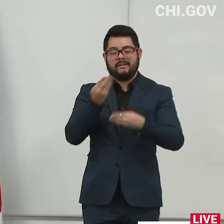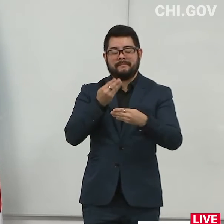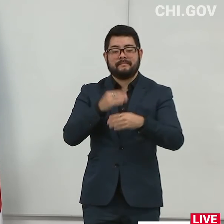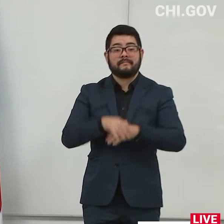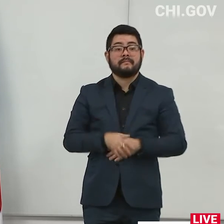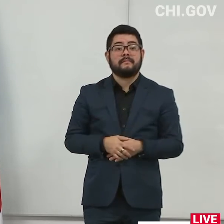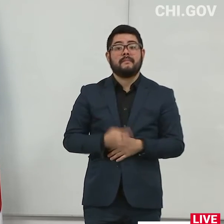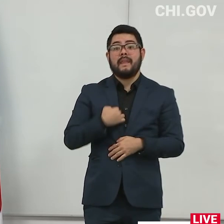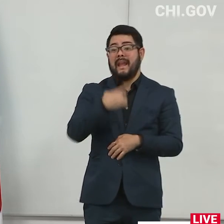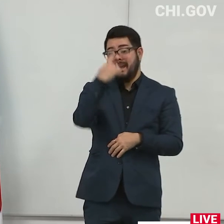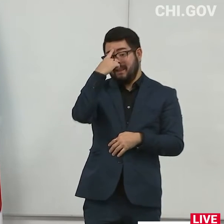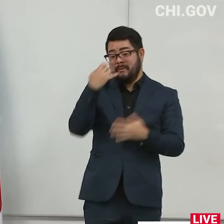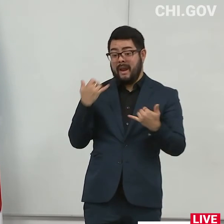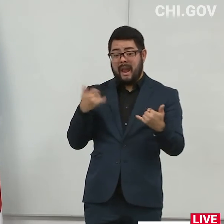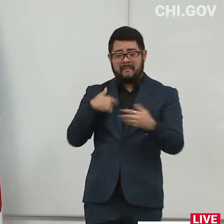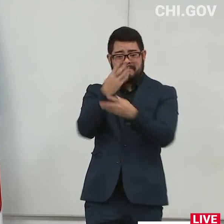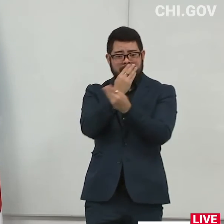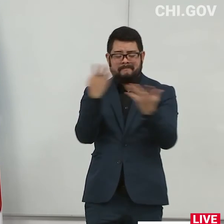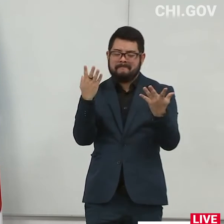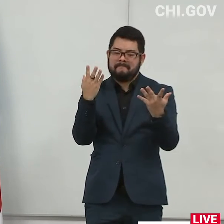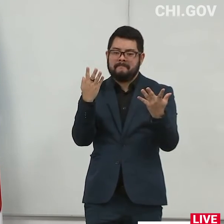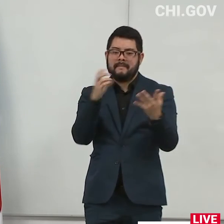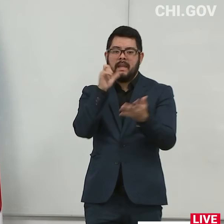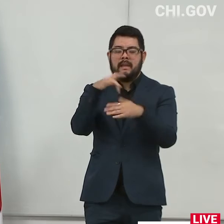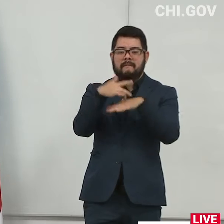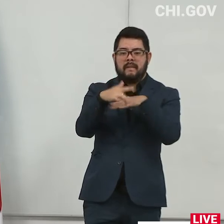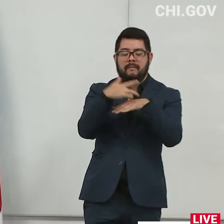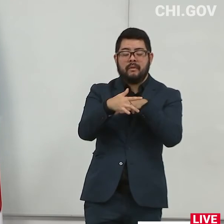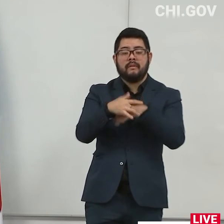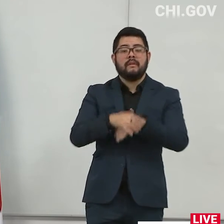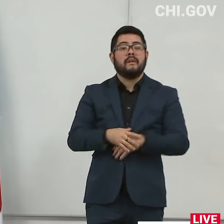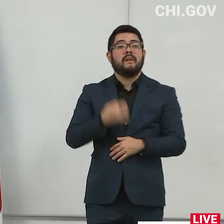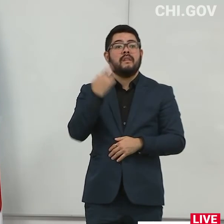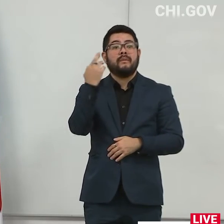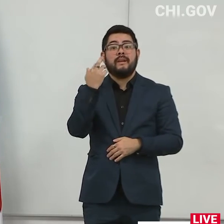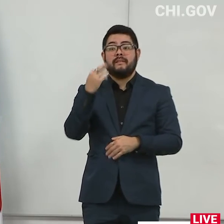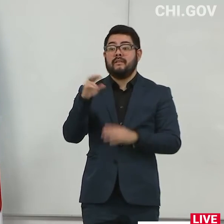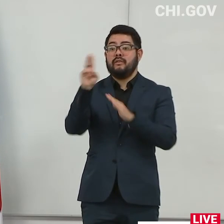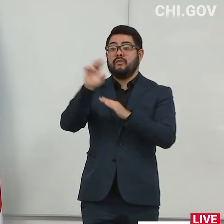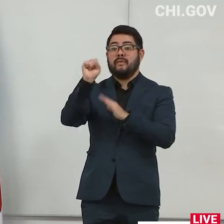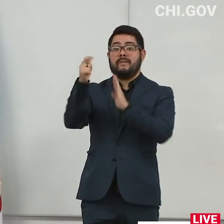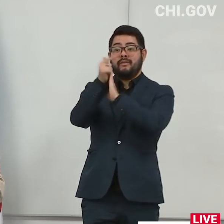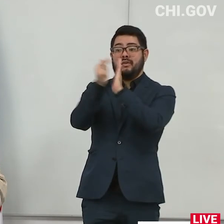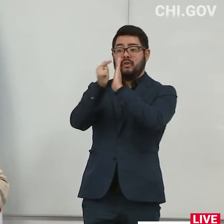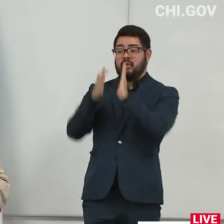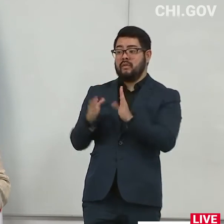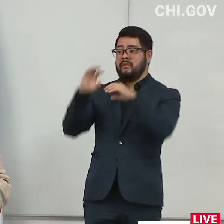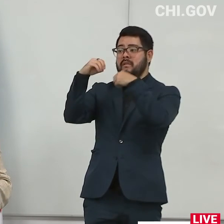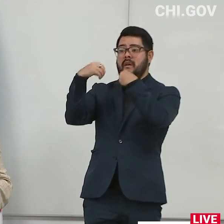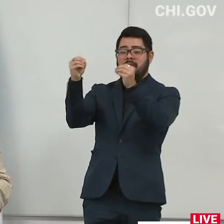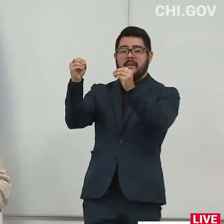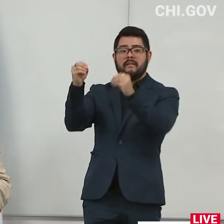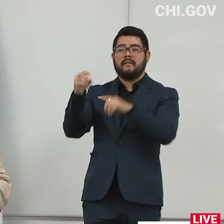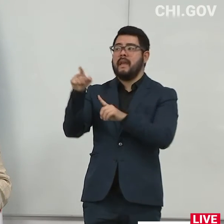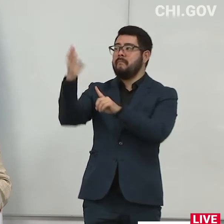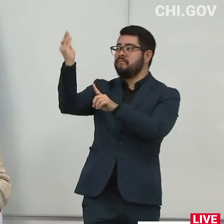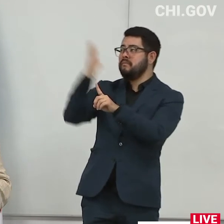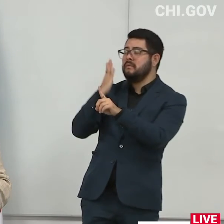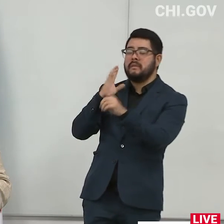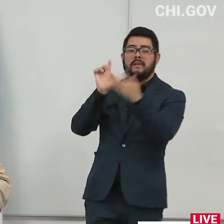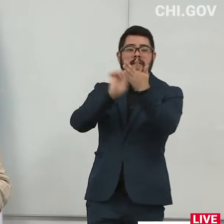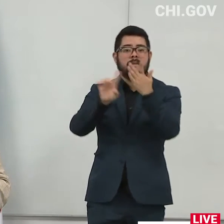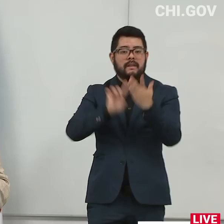that is. The charges that have been brought, for example, by the U.S. Attorney's Office, those are of investigations that